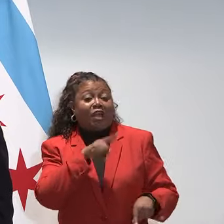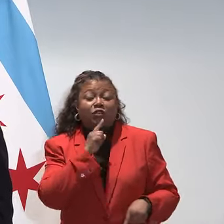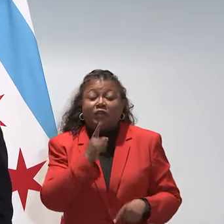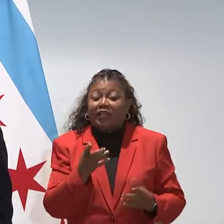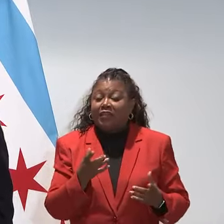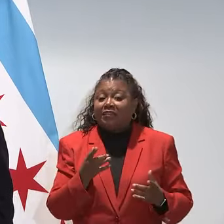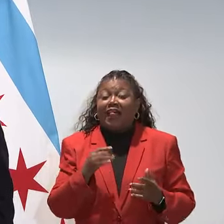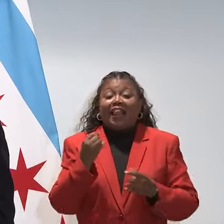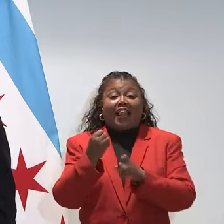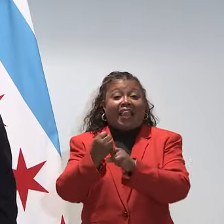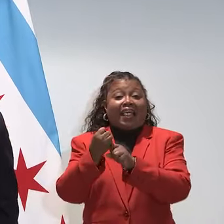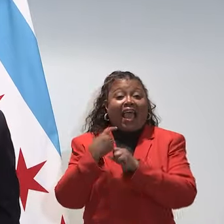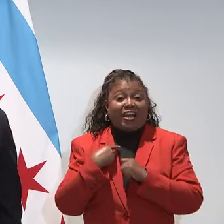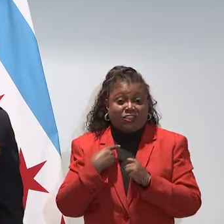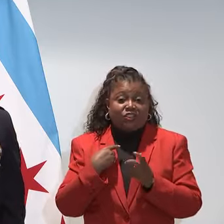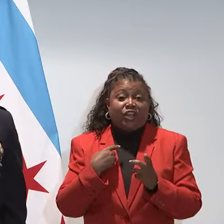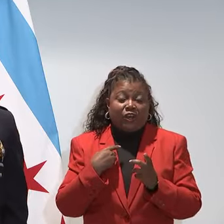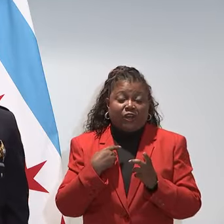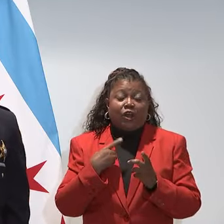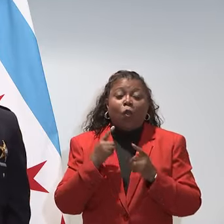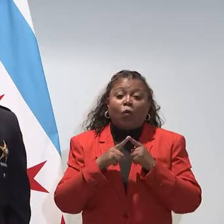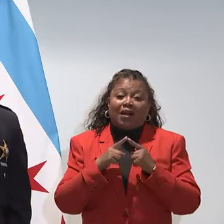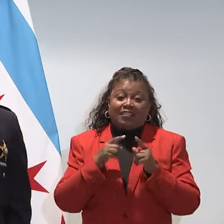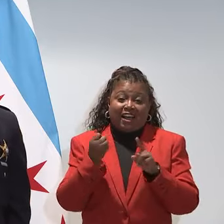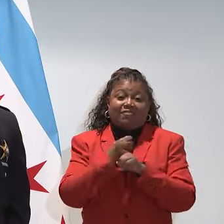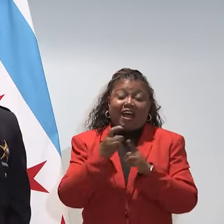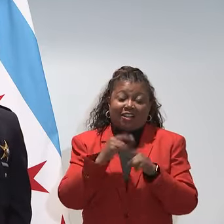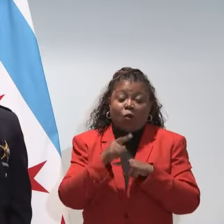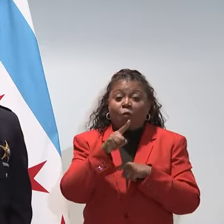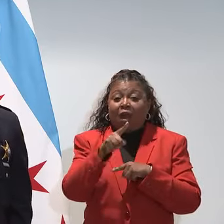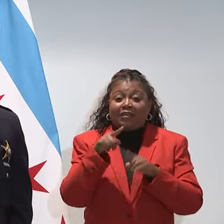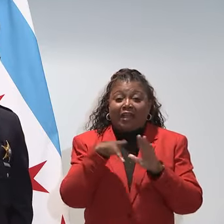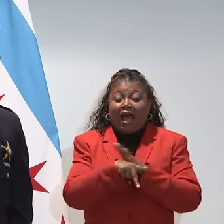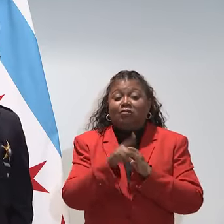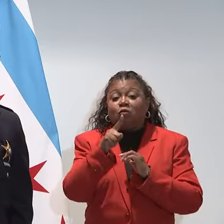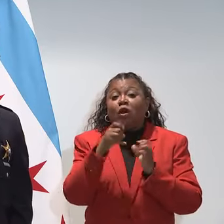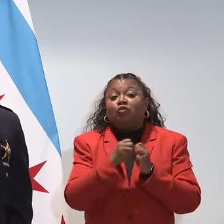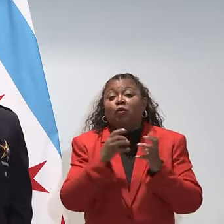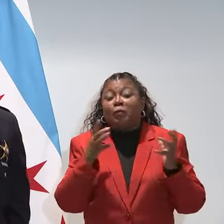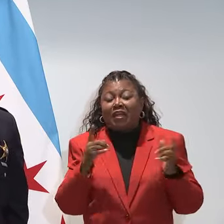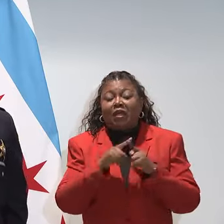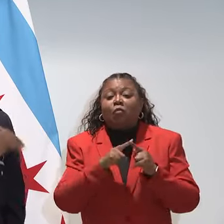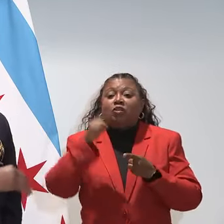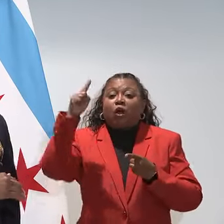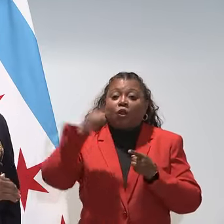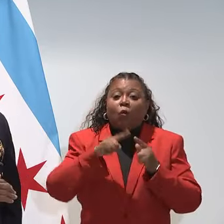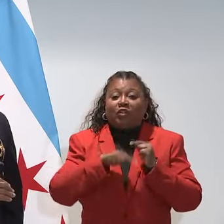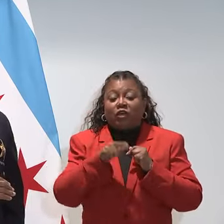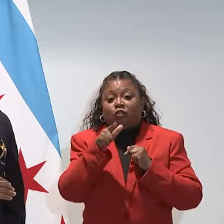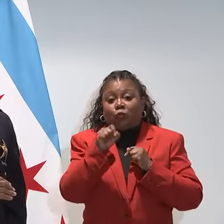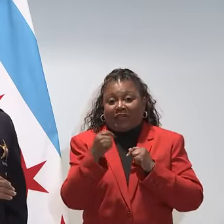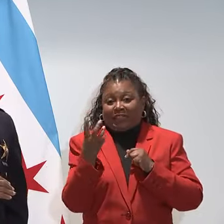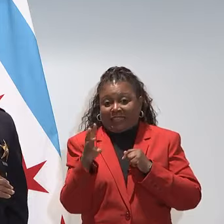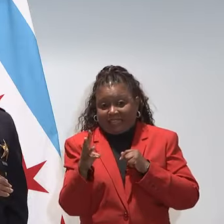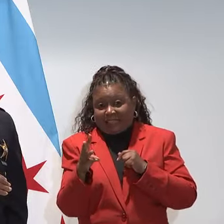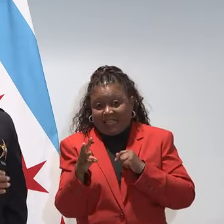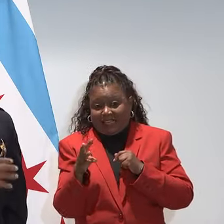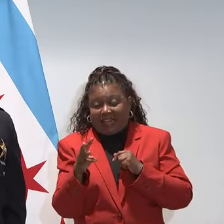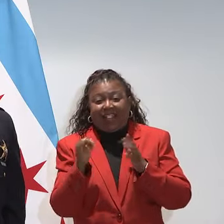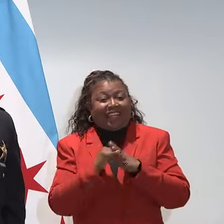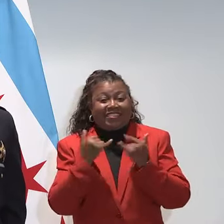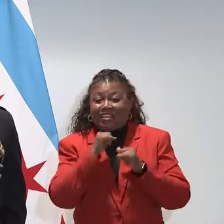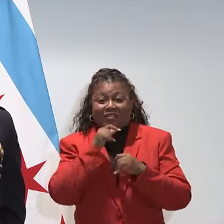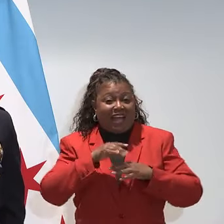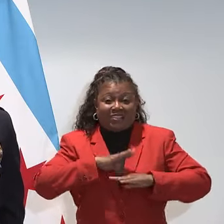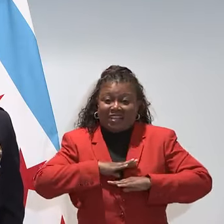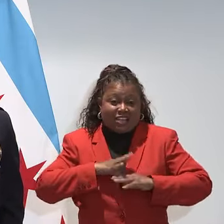is last year was a violent year. One homicide is one too many, but it was lower than 2016's. That's still